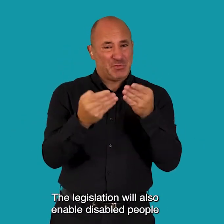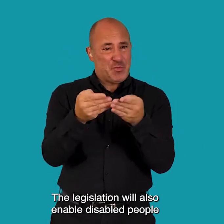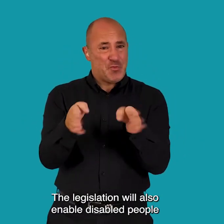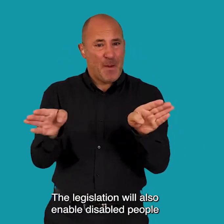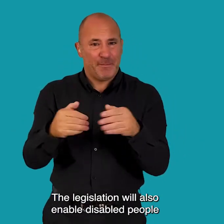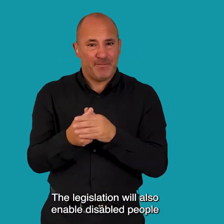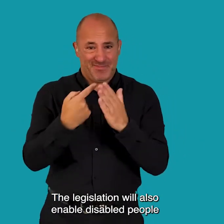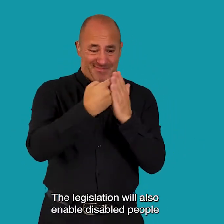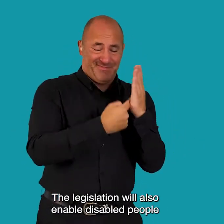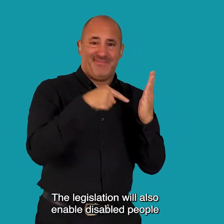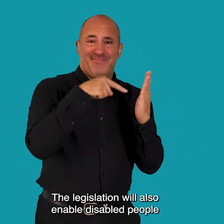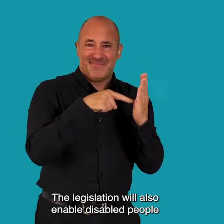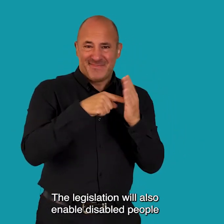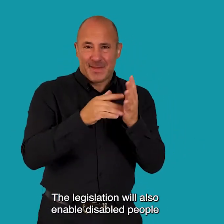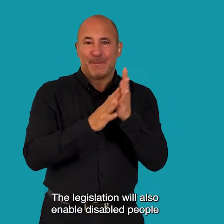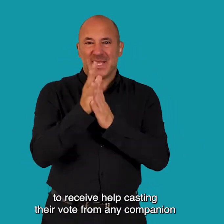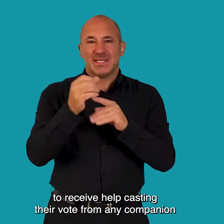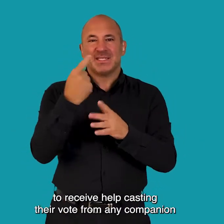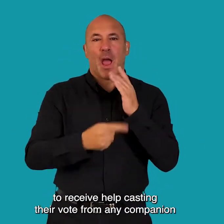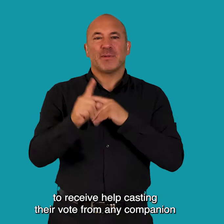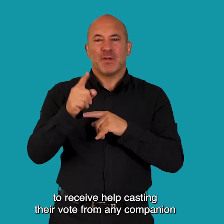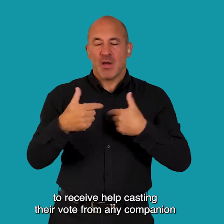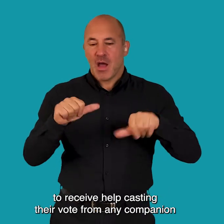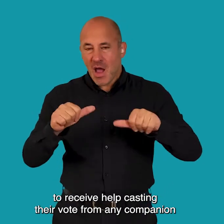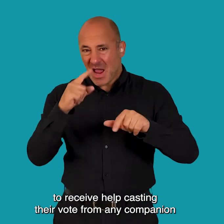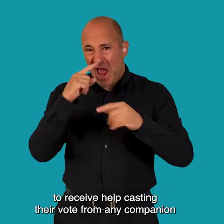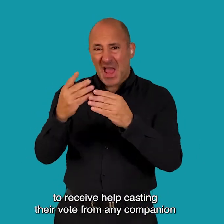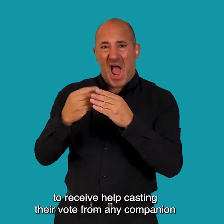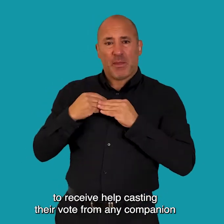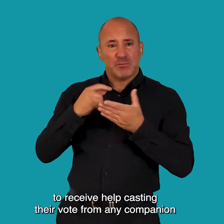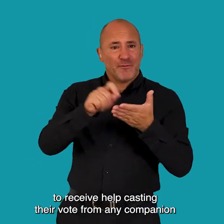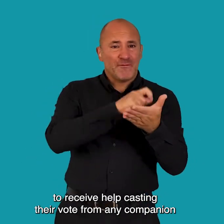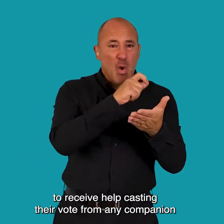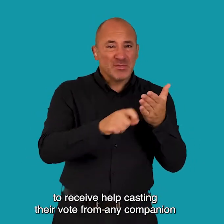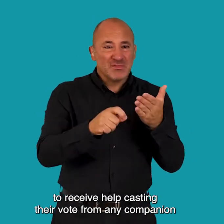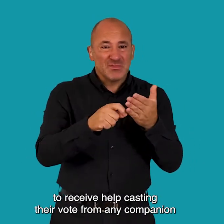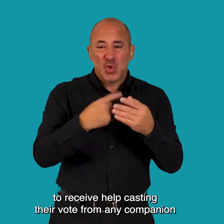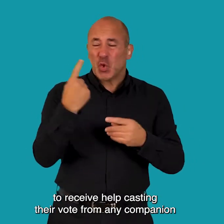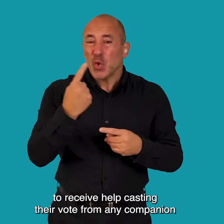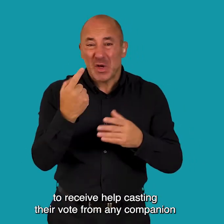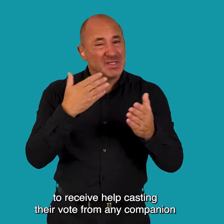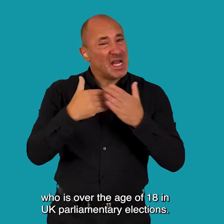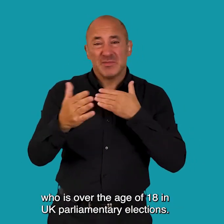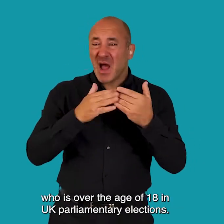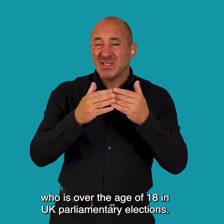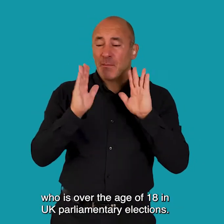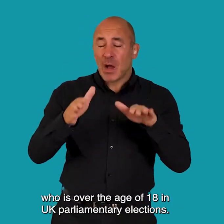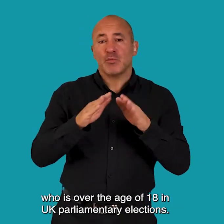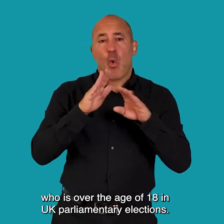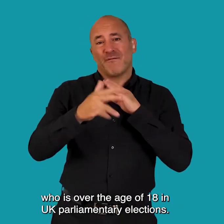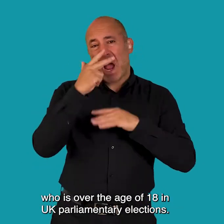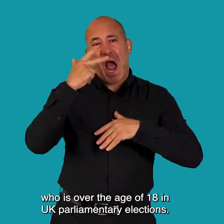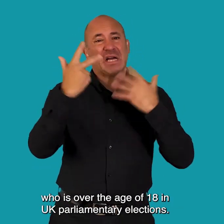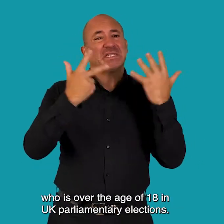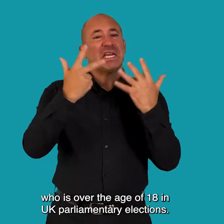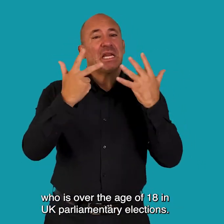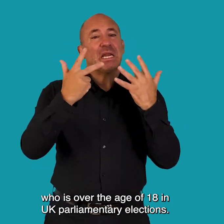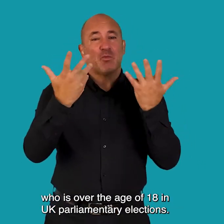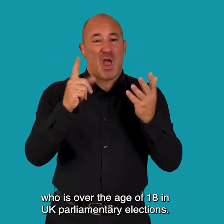will also enable disabled people to receive help casting their vote from any companion who is over the age of 18 in